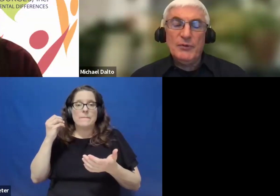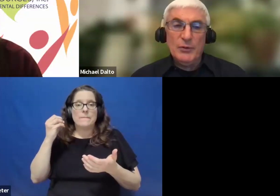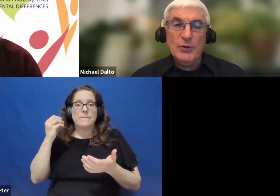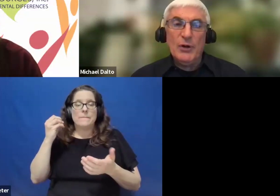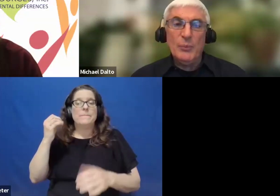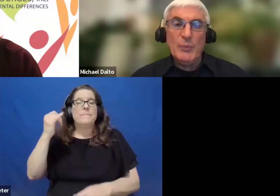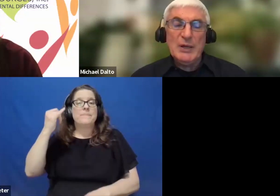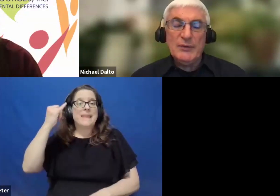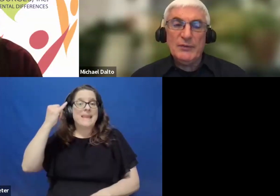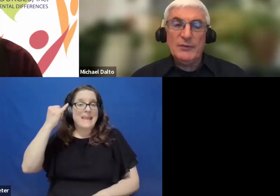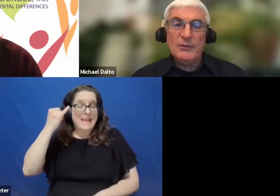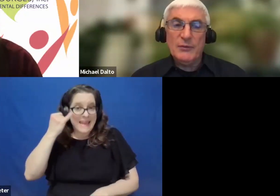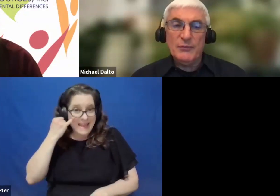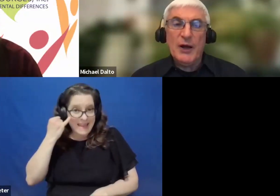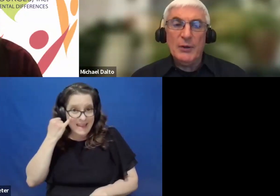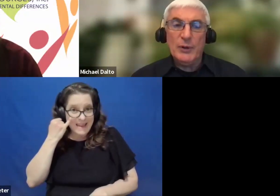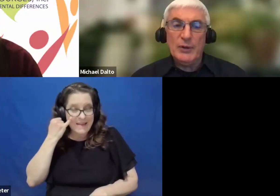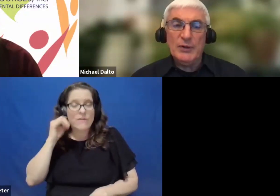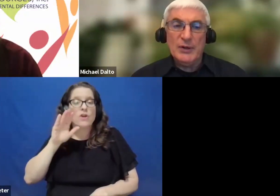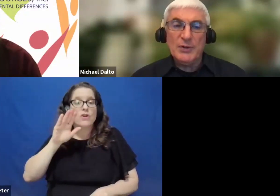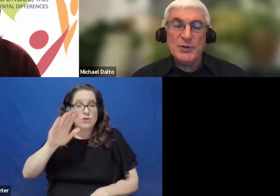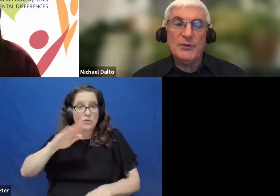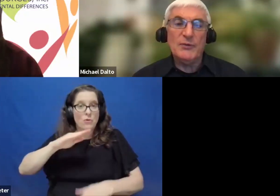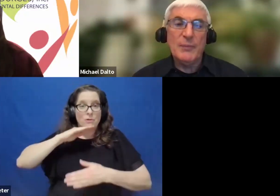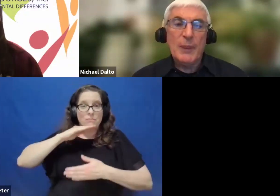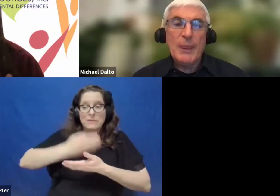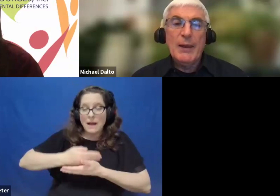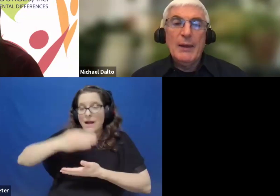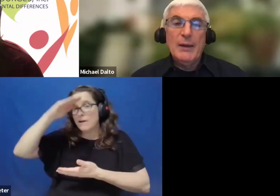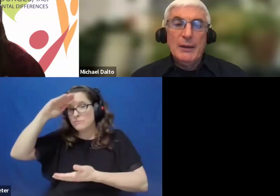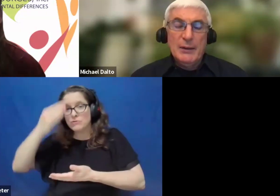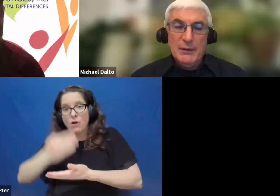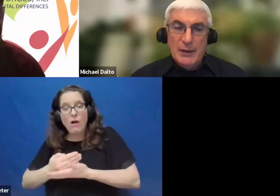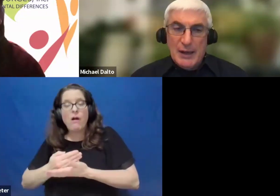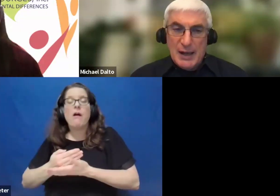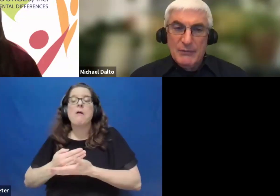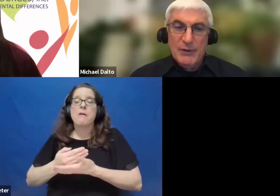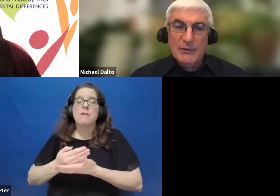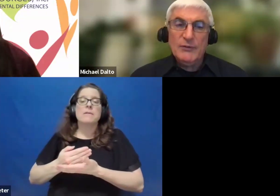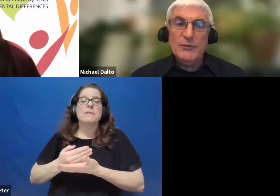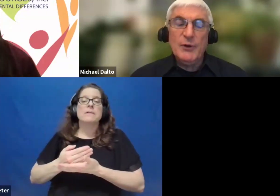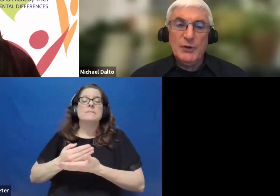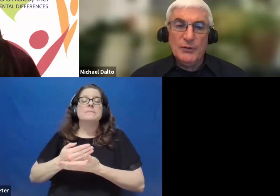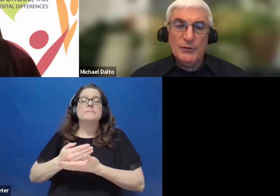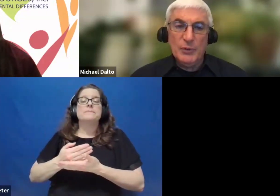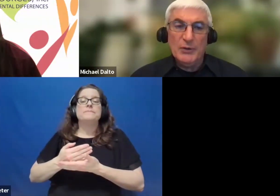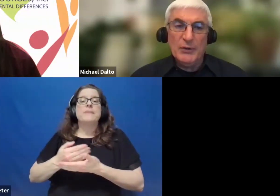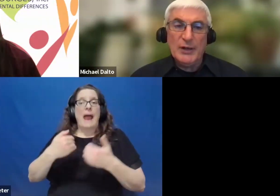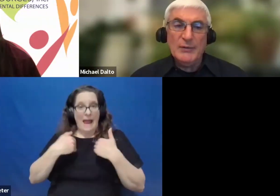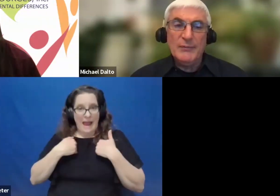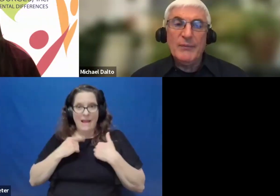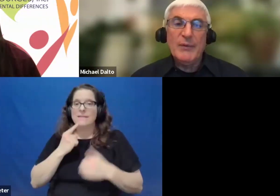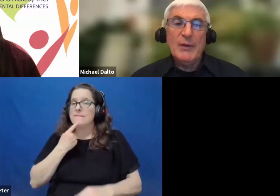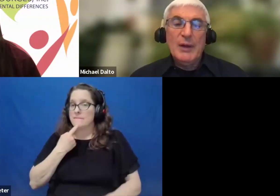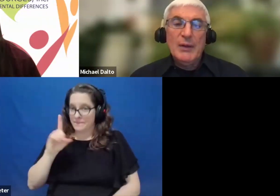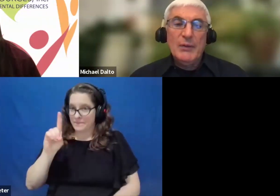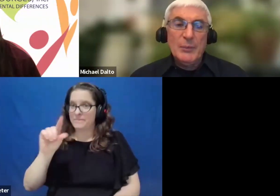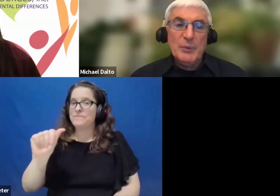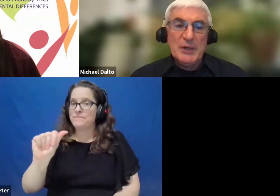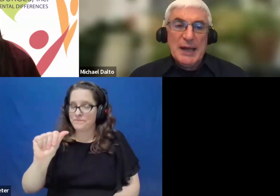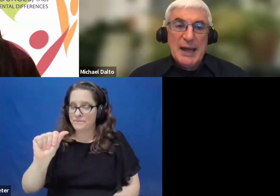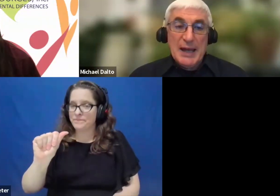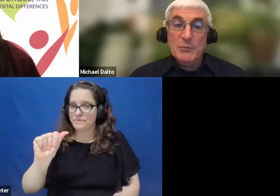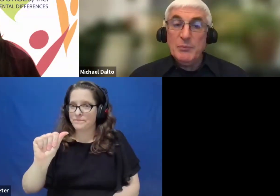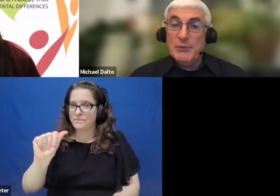your son or daughter meets the following conditions. They have a severe disability